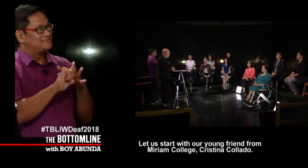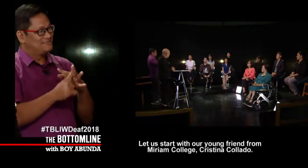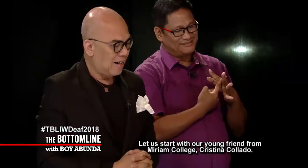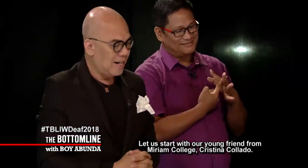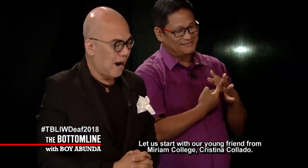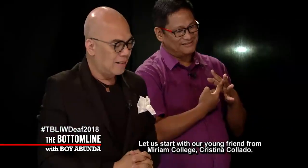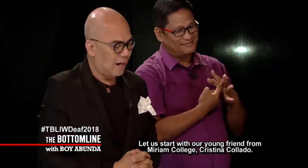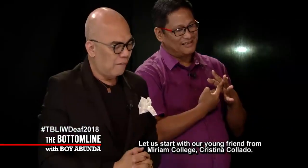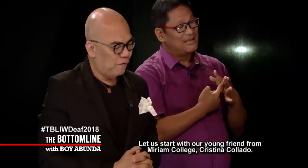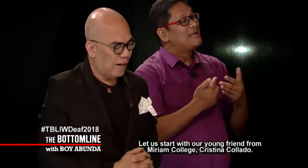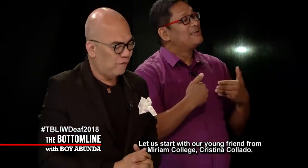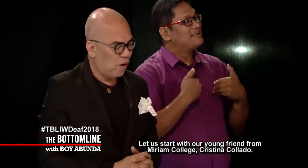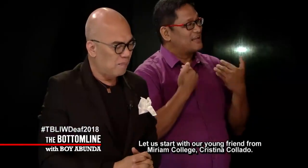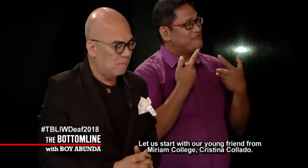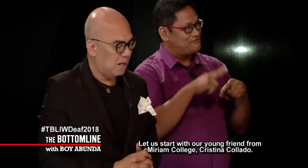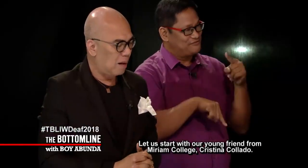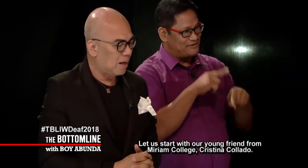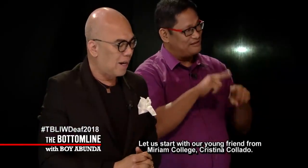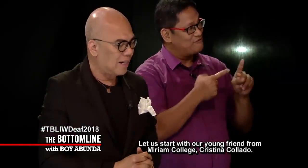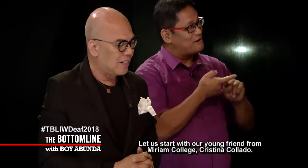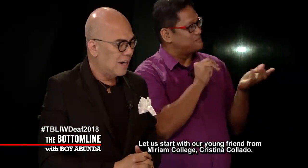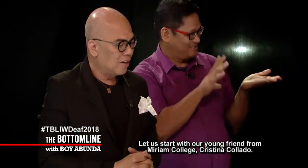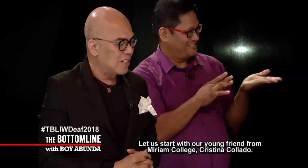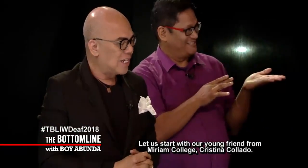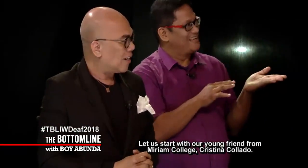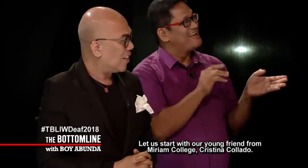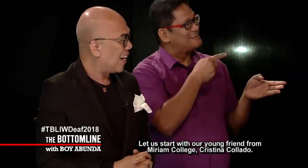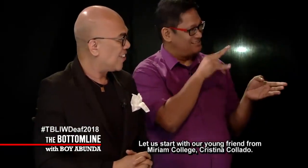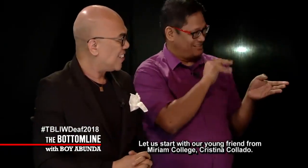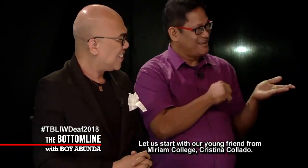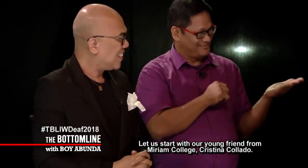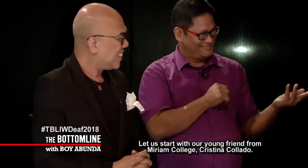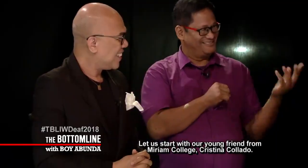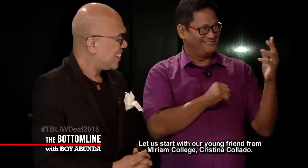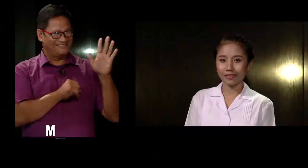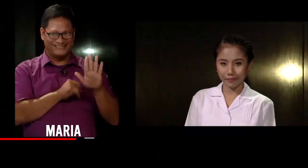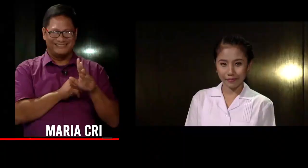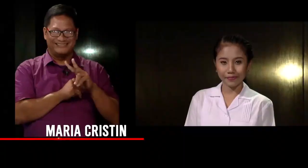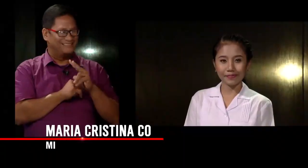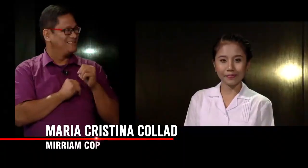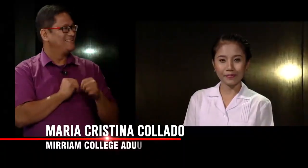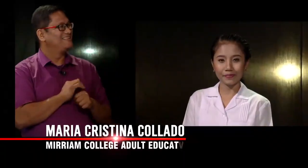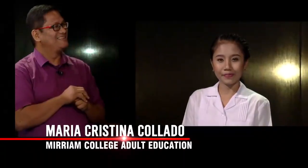with our young friend from Miriam College, Cristina Collado.